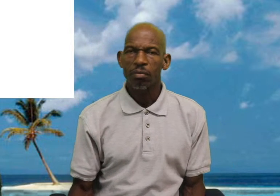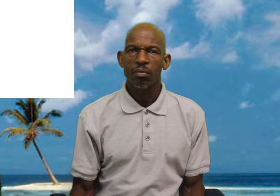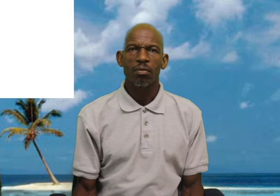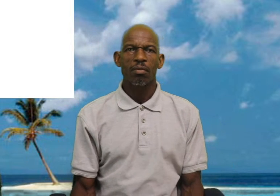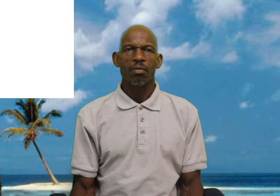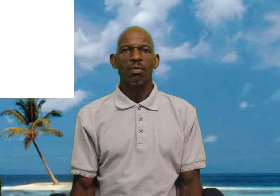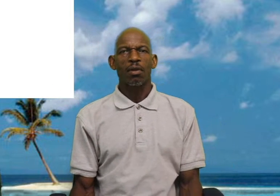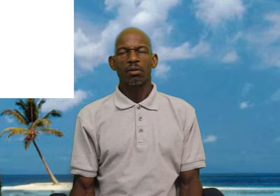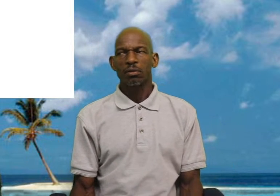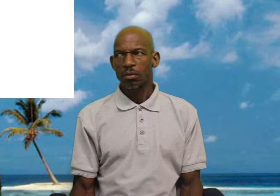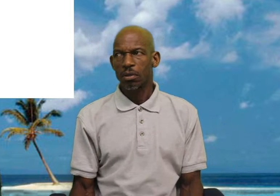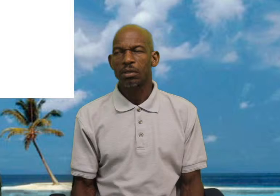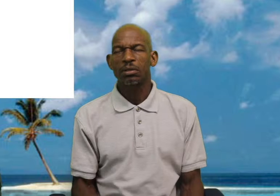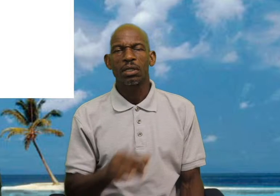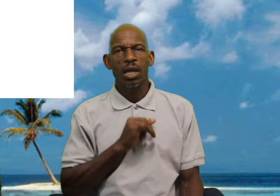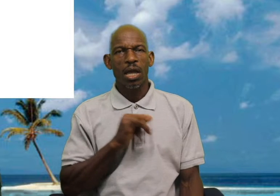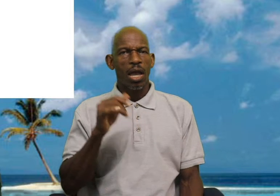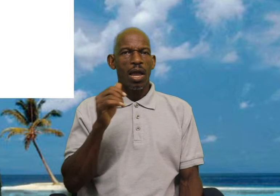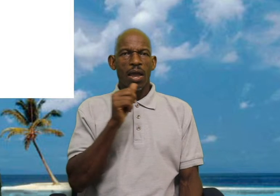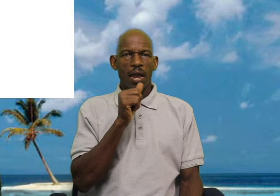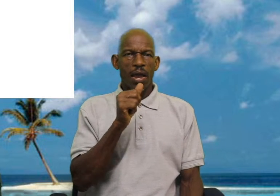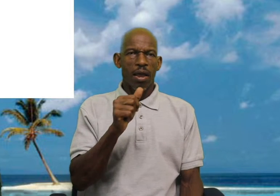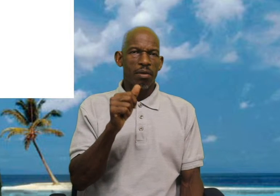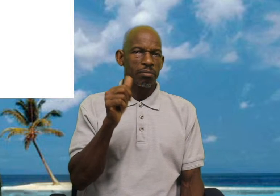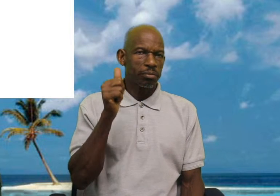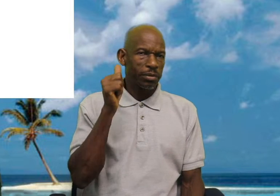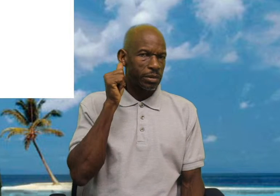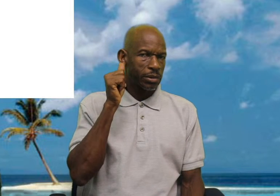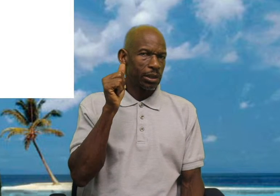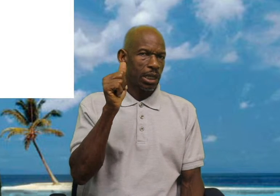deaf, and I'm going to put the capital deaf,